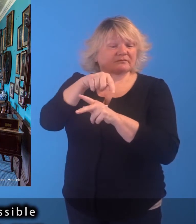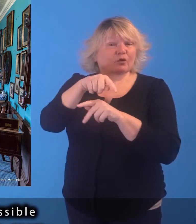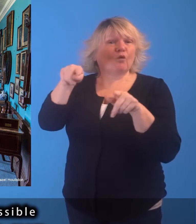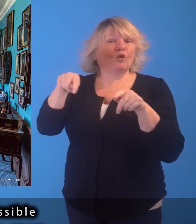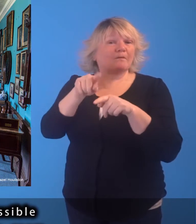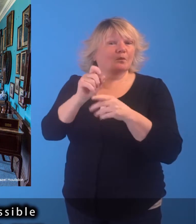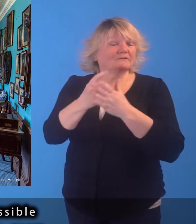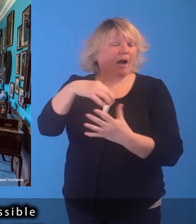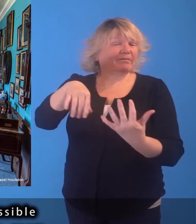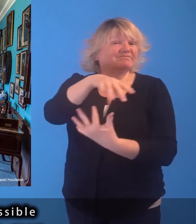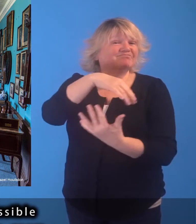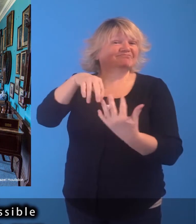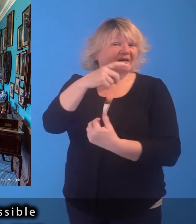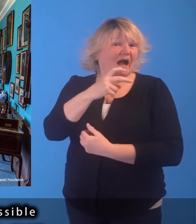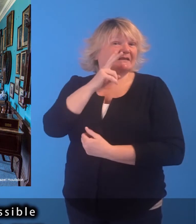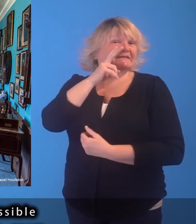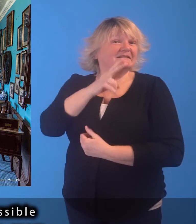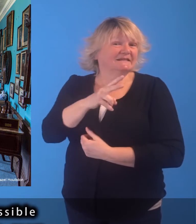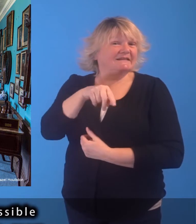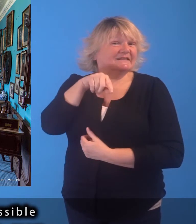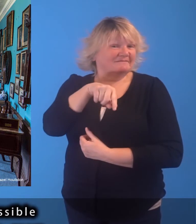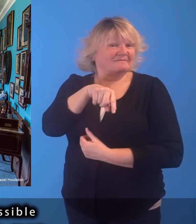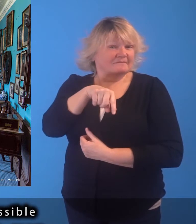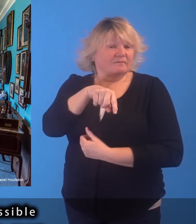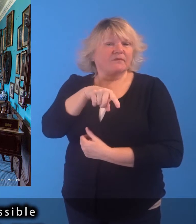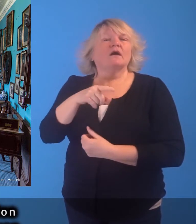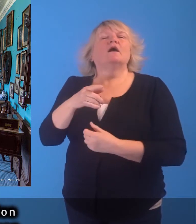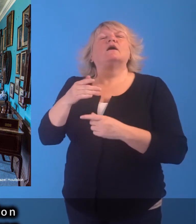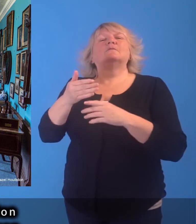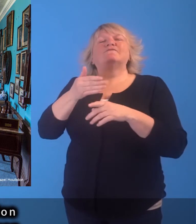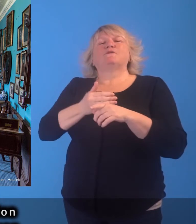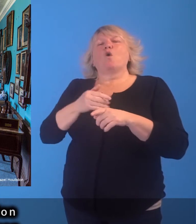He also had a telephone installed,